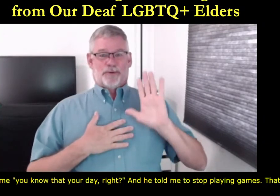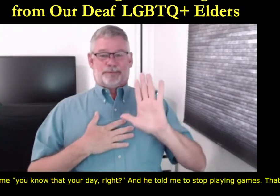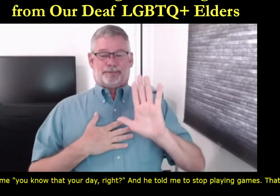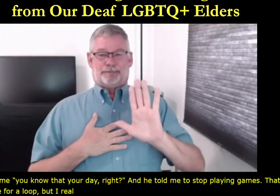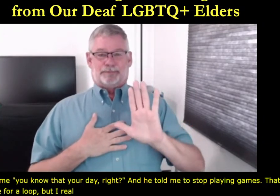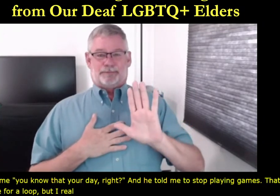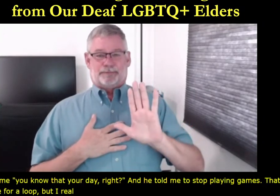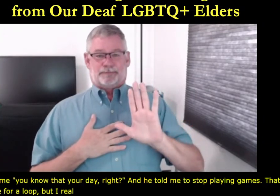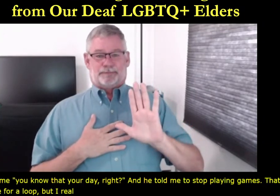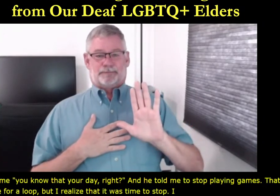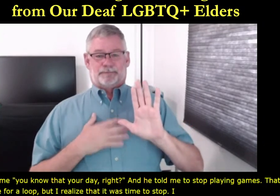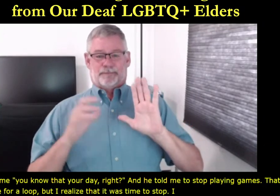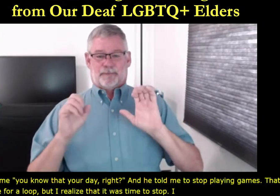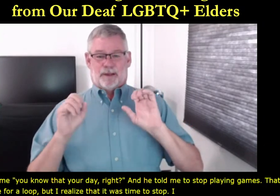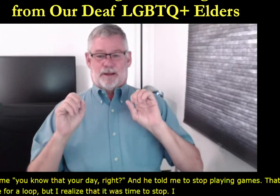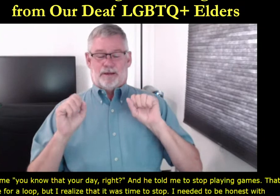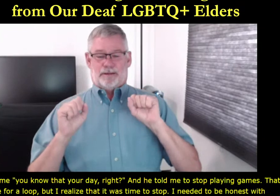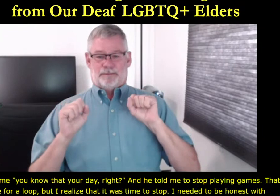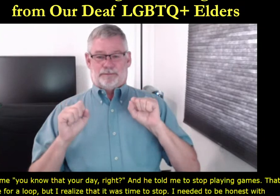and it's taking me back in this moment i am sorry